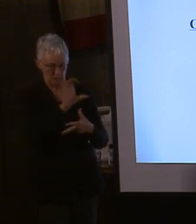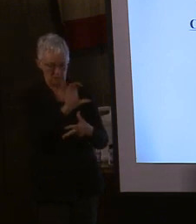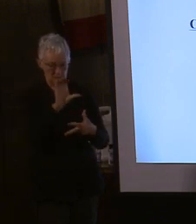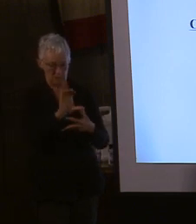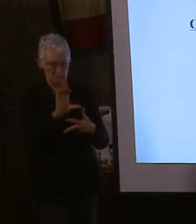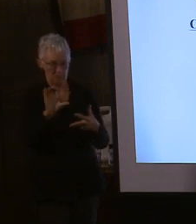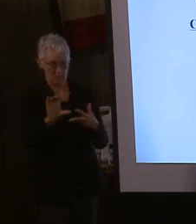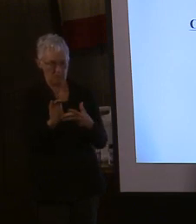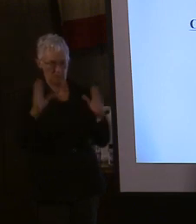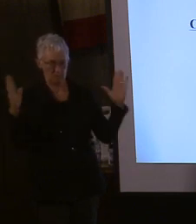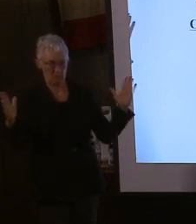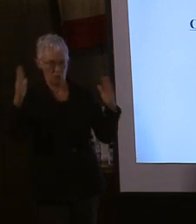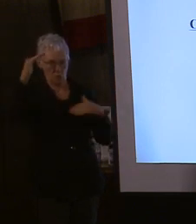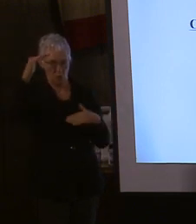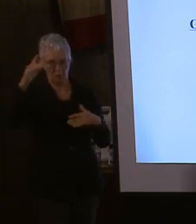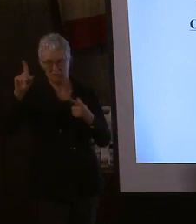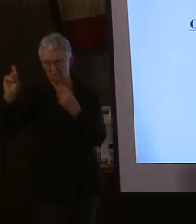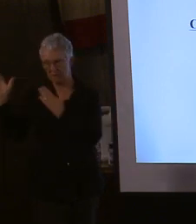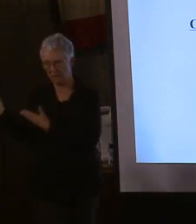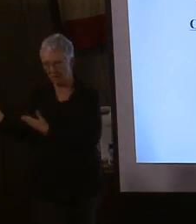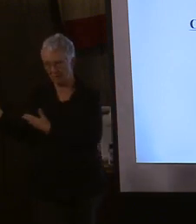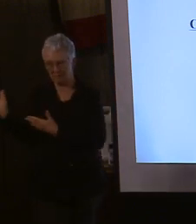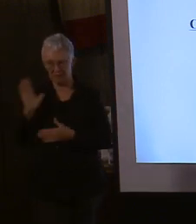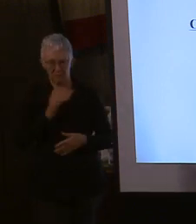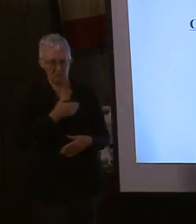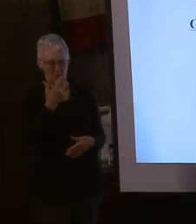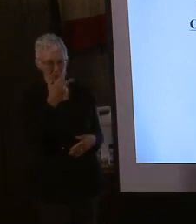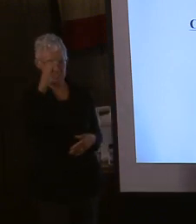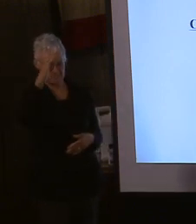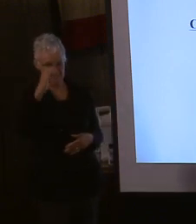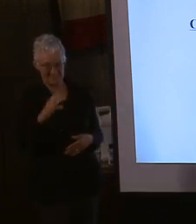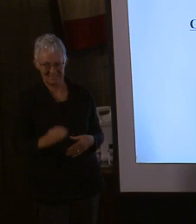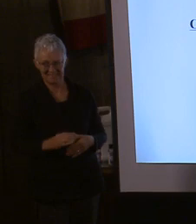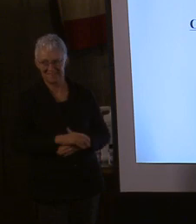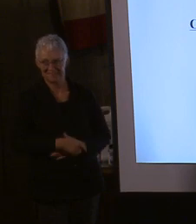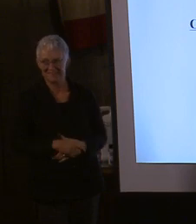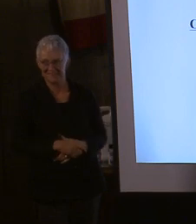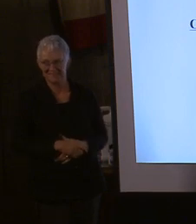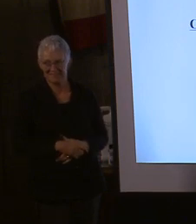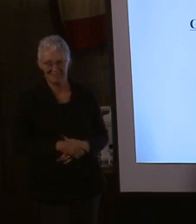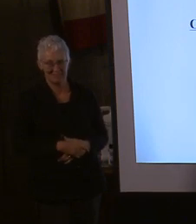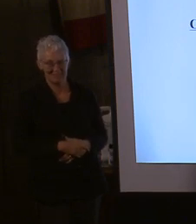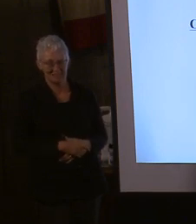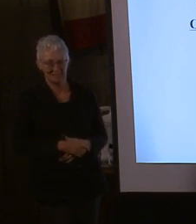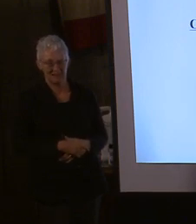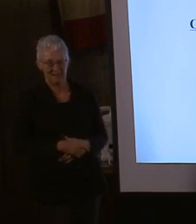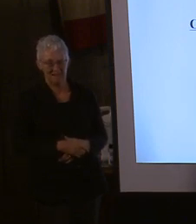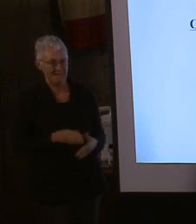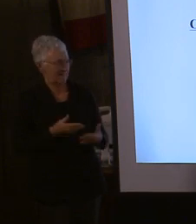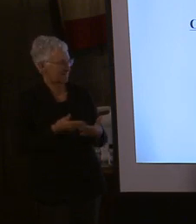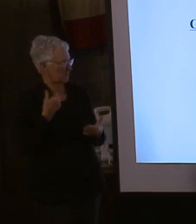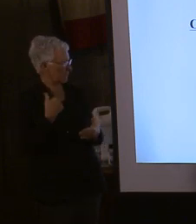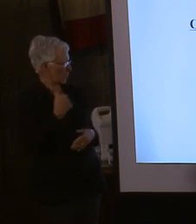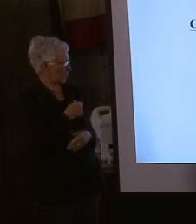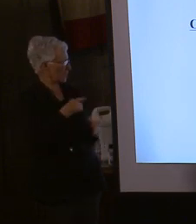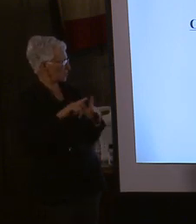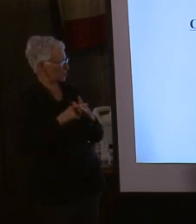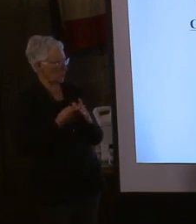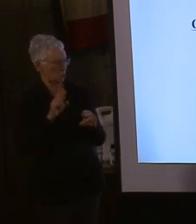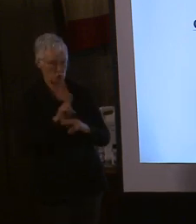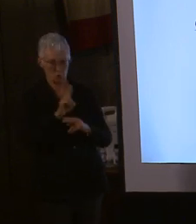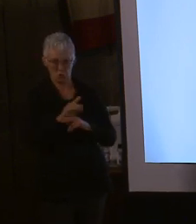you guys would pan the cameras over there, go look at our 3 C's. It's a great graphic. All right, but before we get into using our